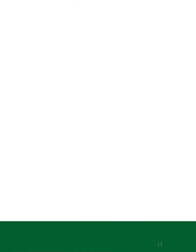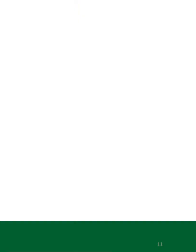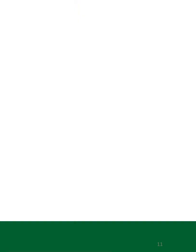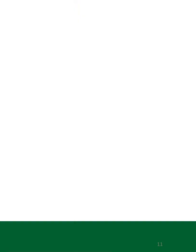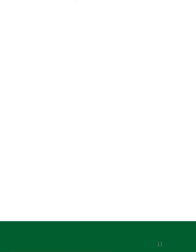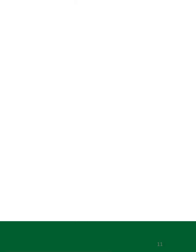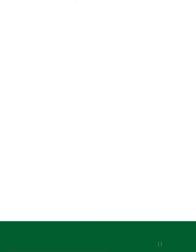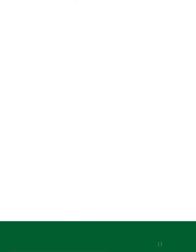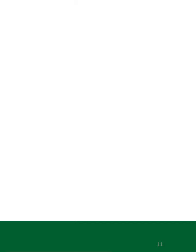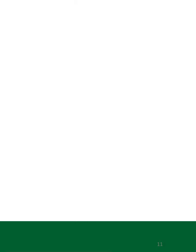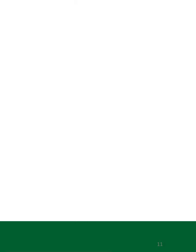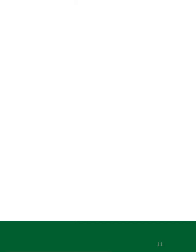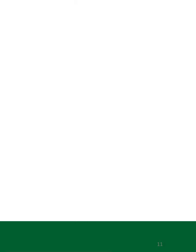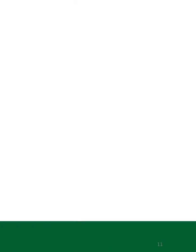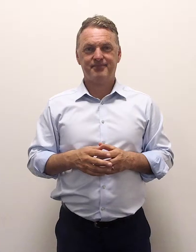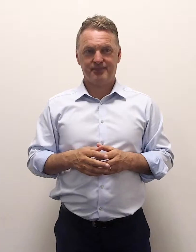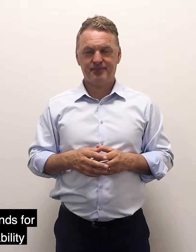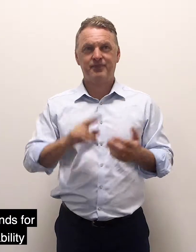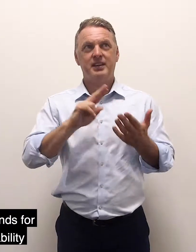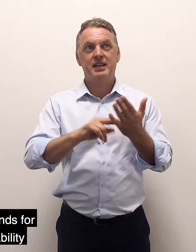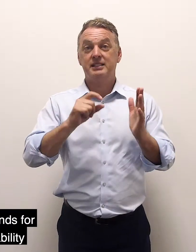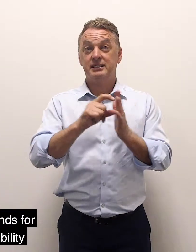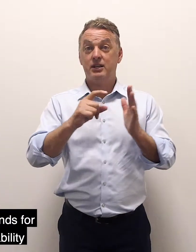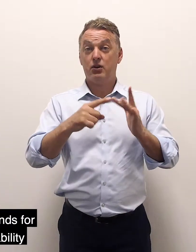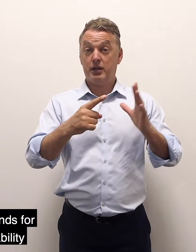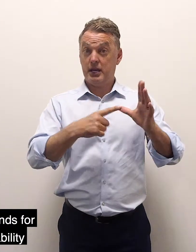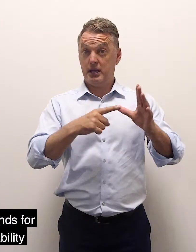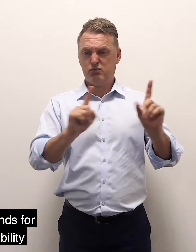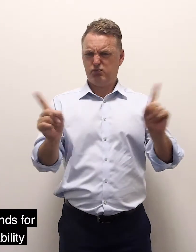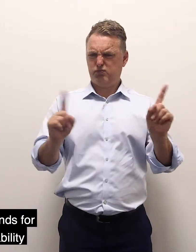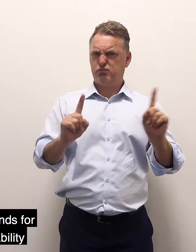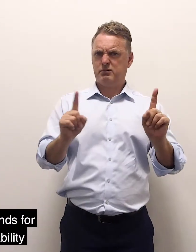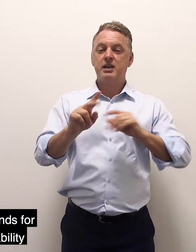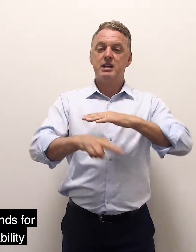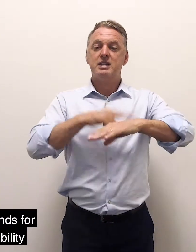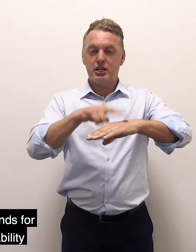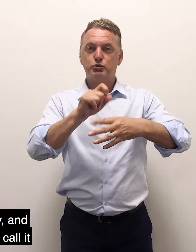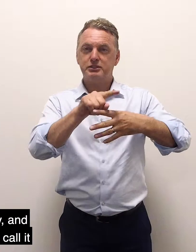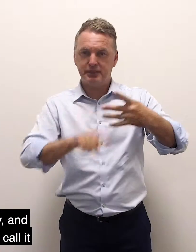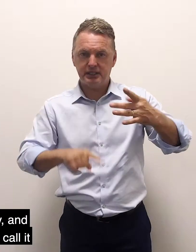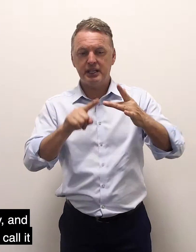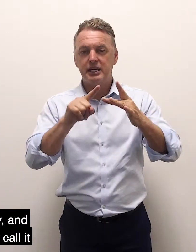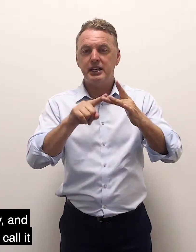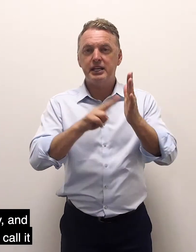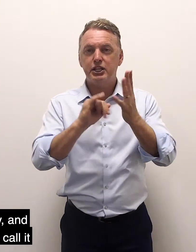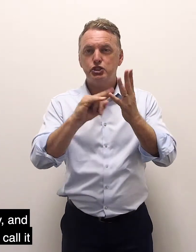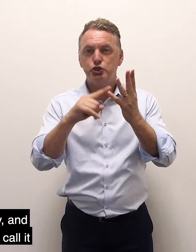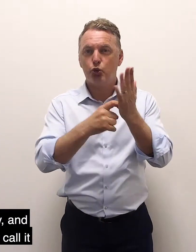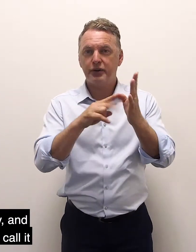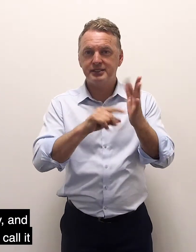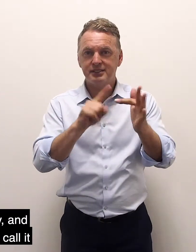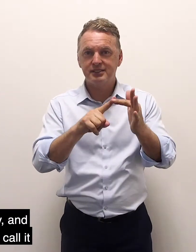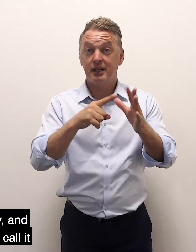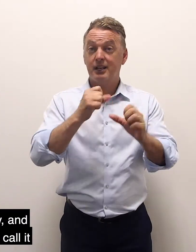Exactly. Slide saying the NDIA. The NDIA, that stands for the National Disability Insurance